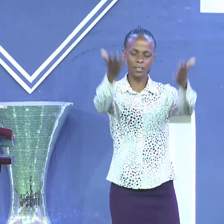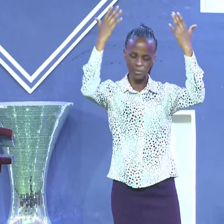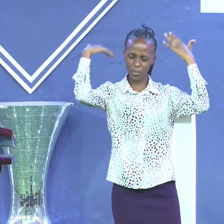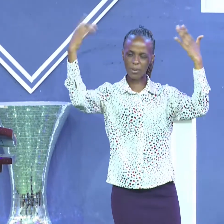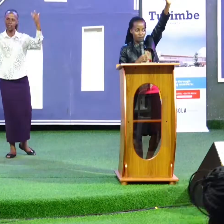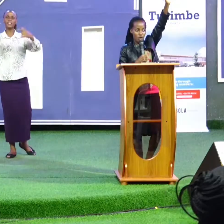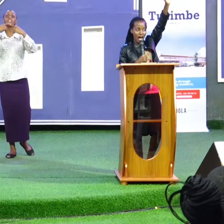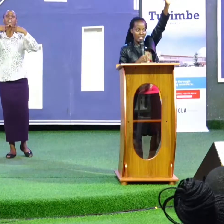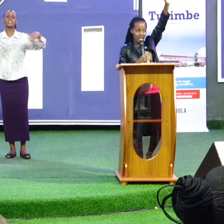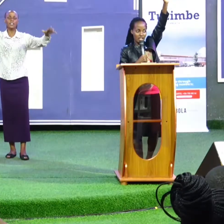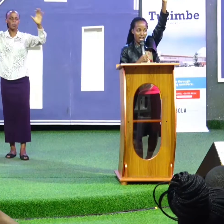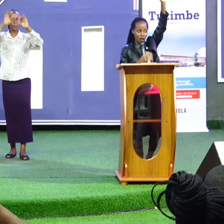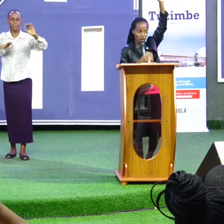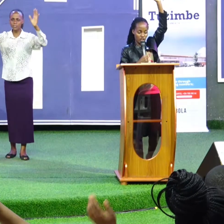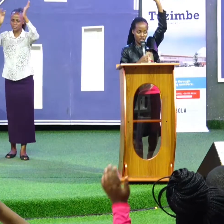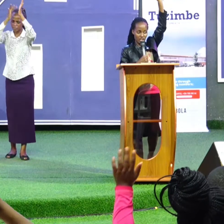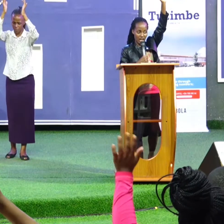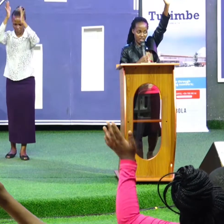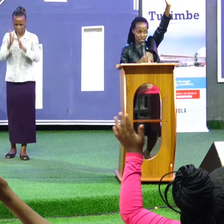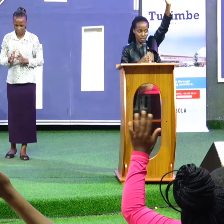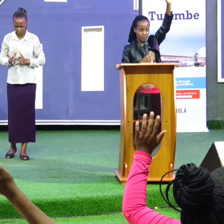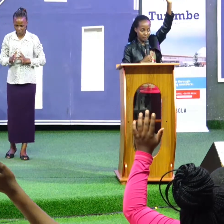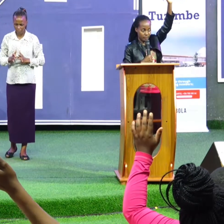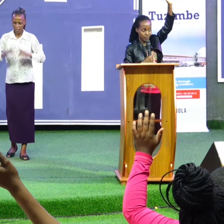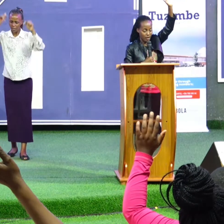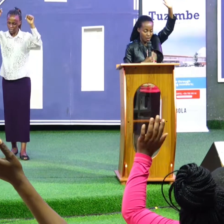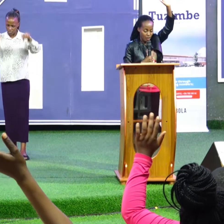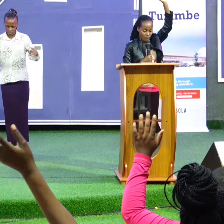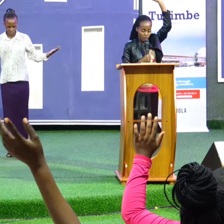pray. Lift your hands and say, Lord Jesus,